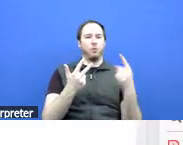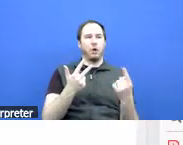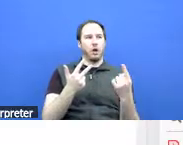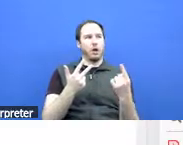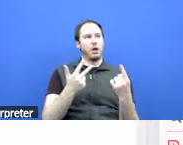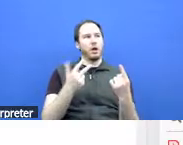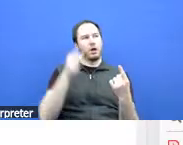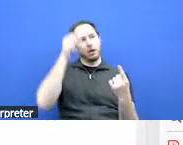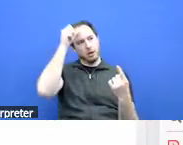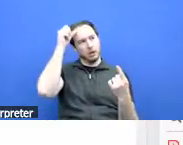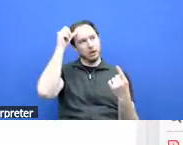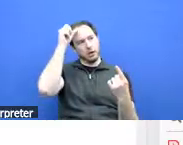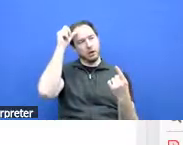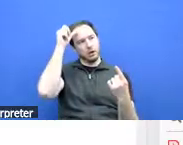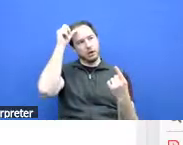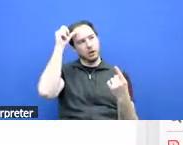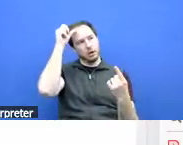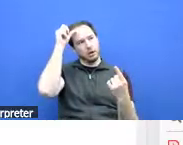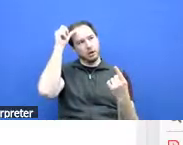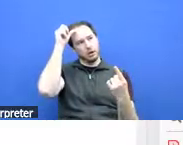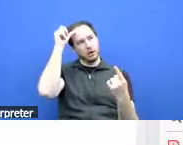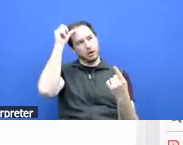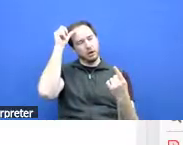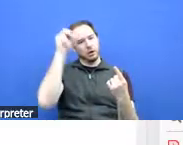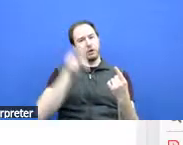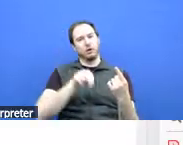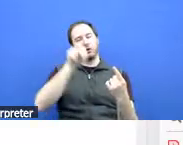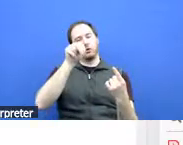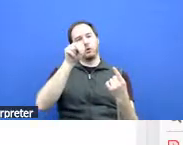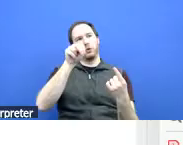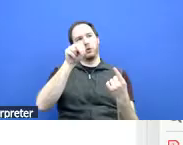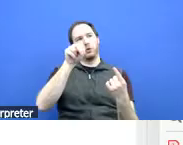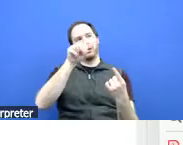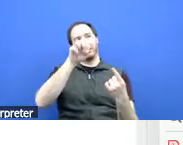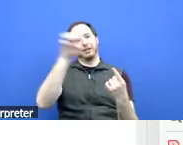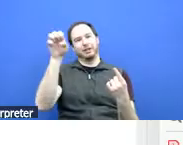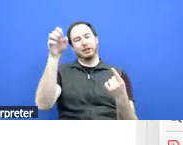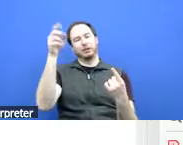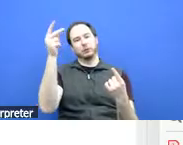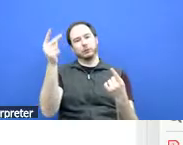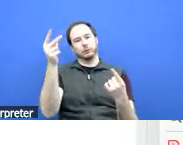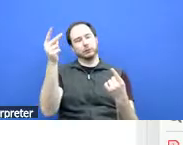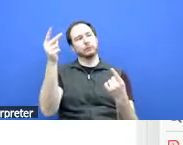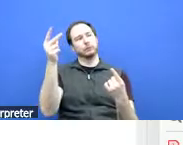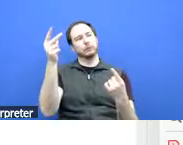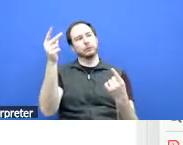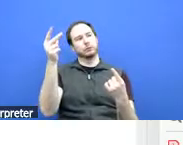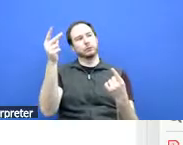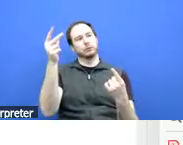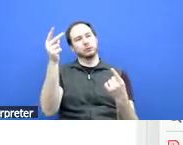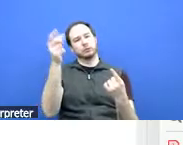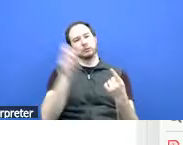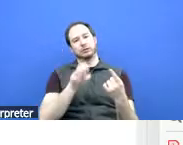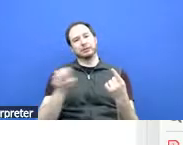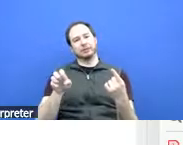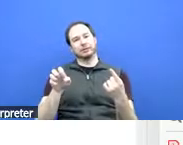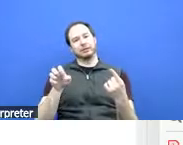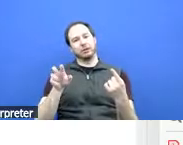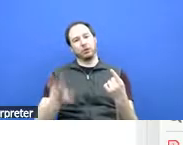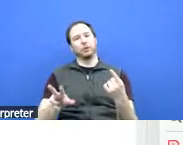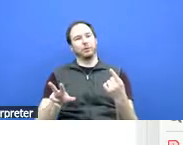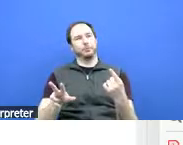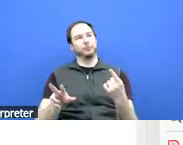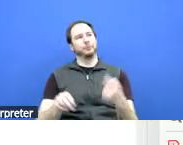the building, one on the northeast side near Penny's, and then one on the east wall near Floor